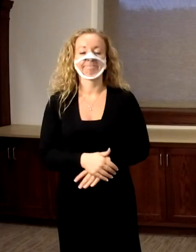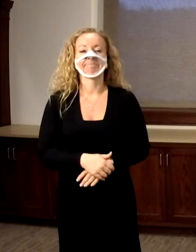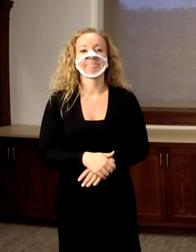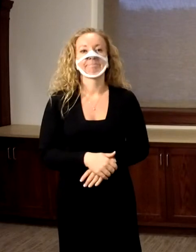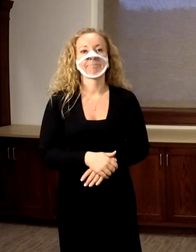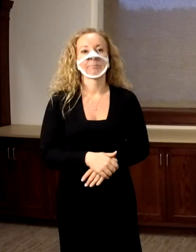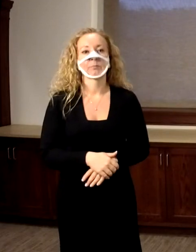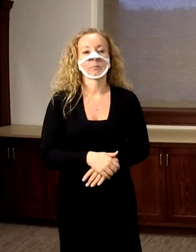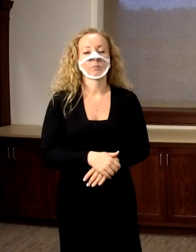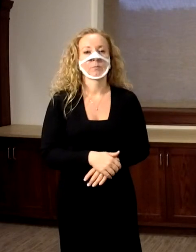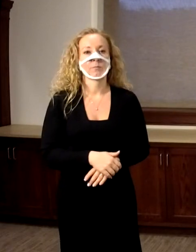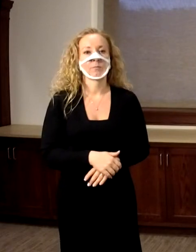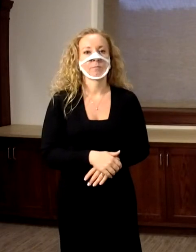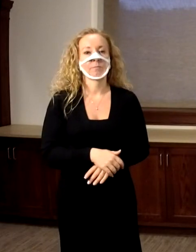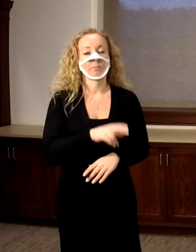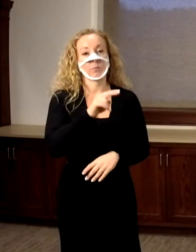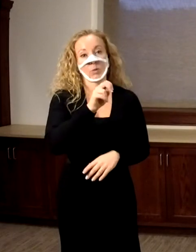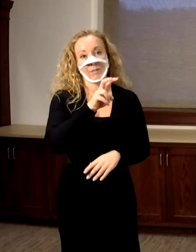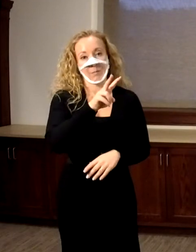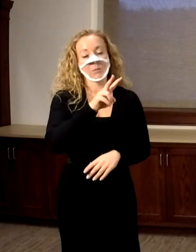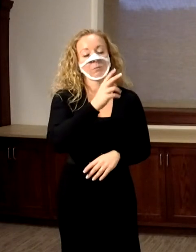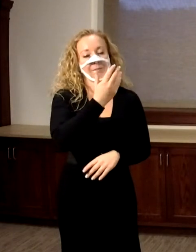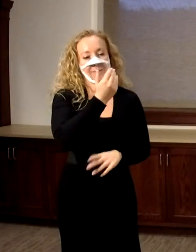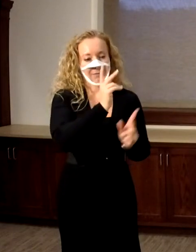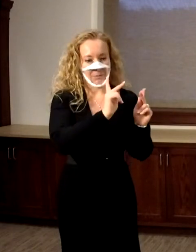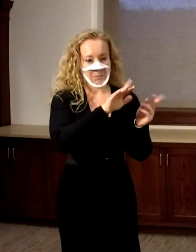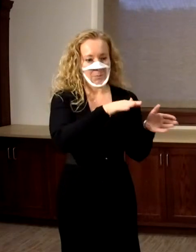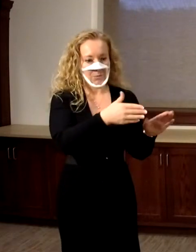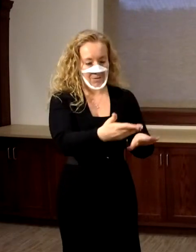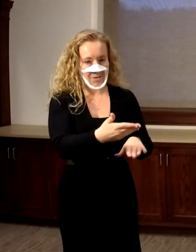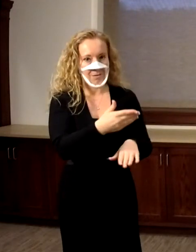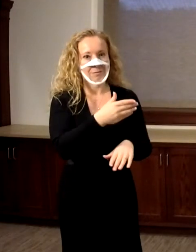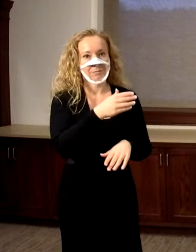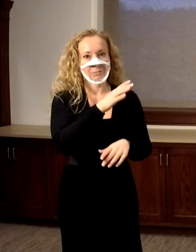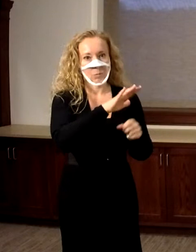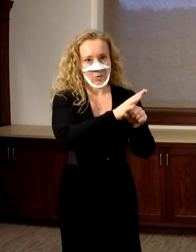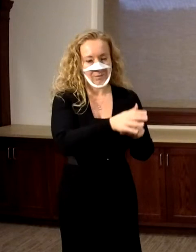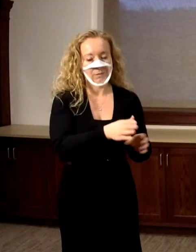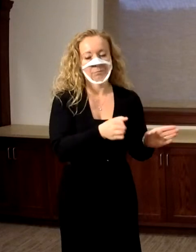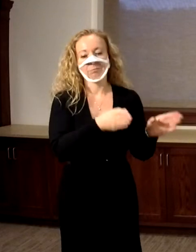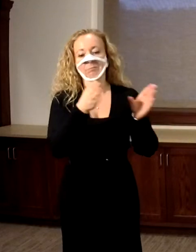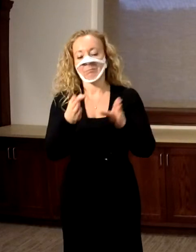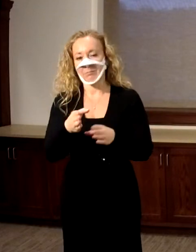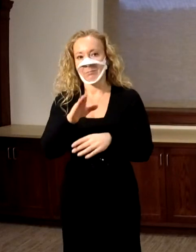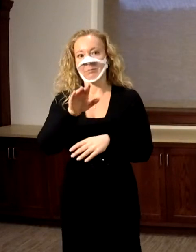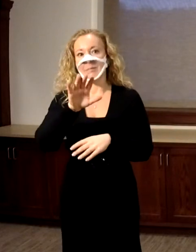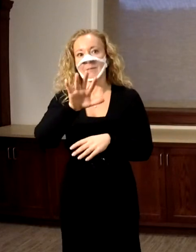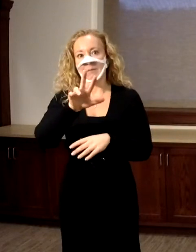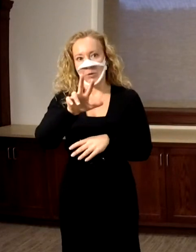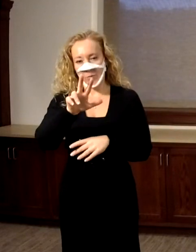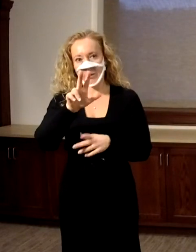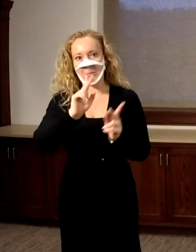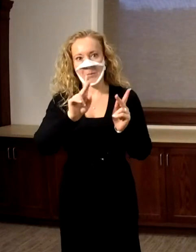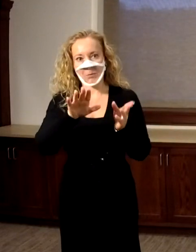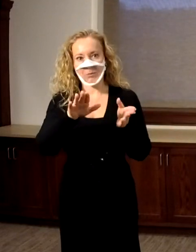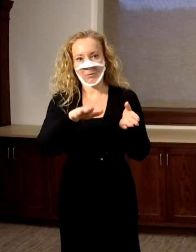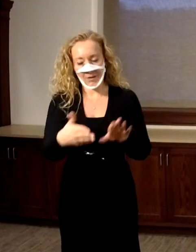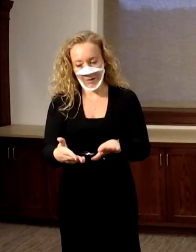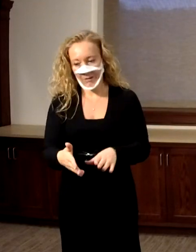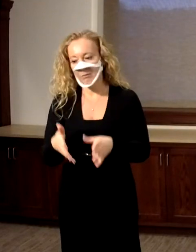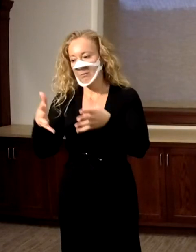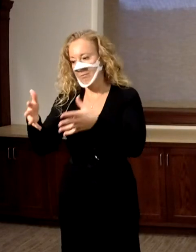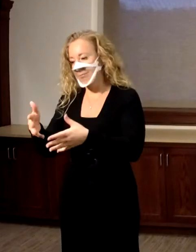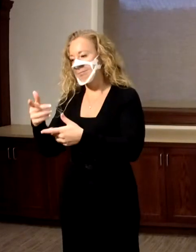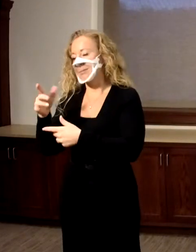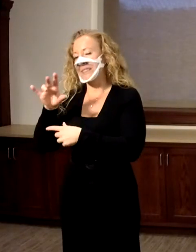lost 15 individuals to COVID-19. In the middle third, we lost another 53 individuals. And in the final third, we